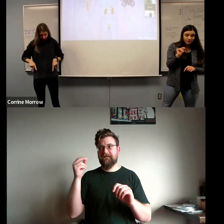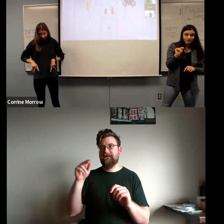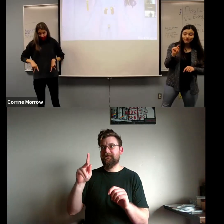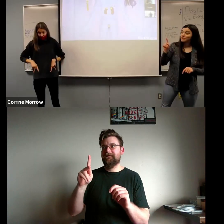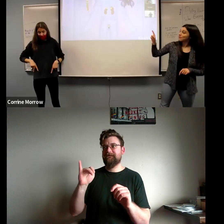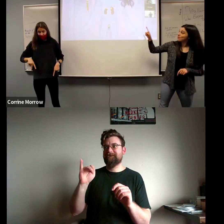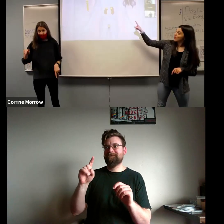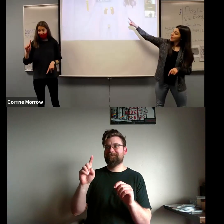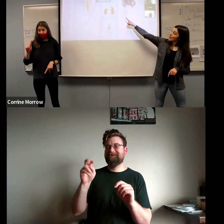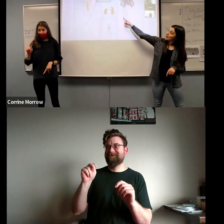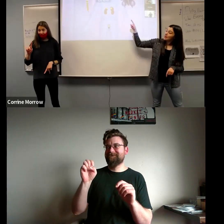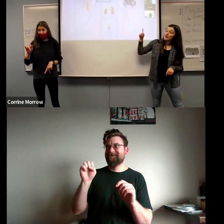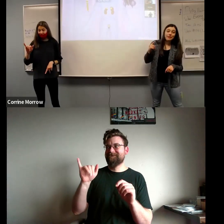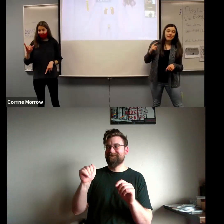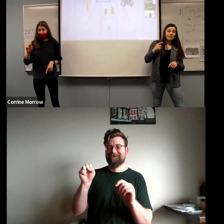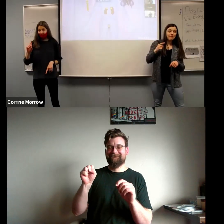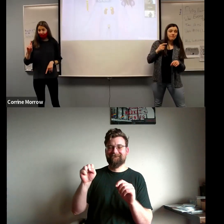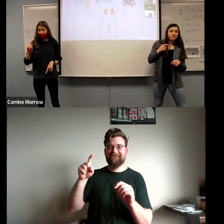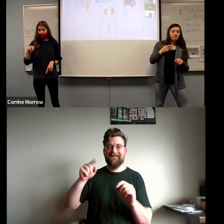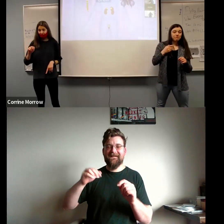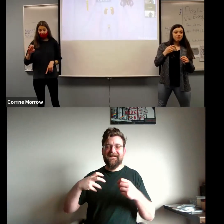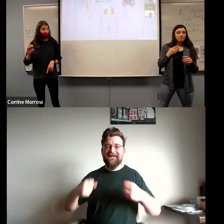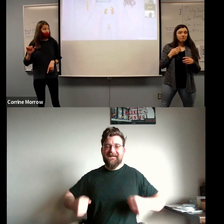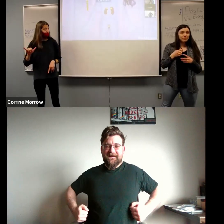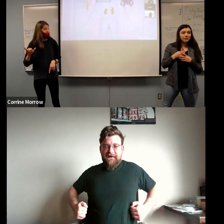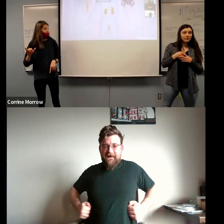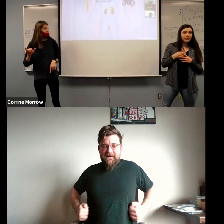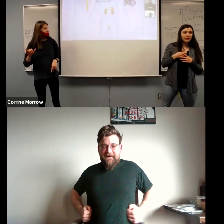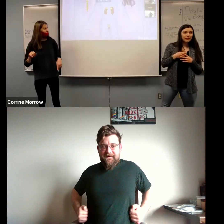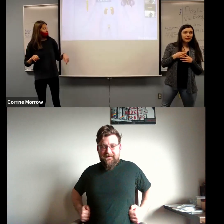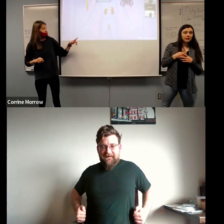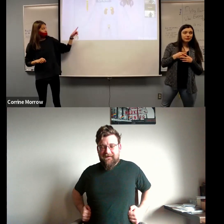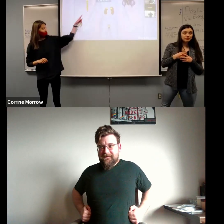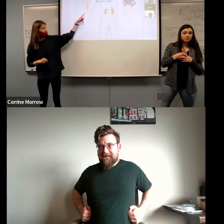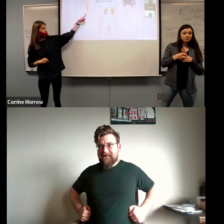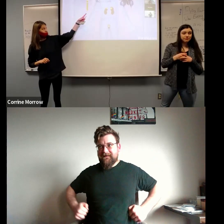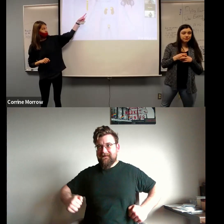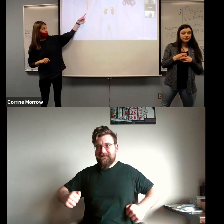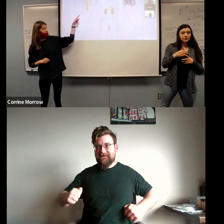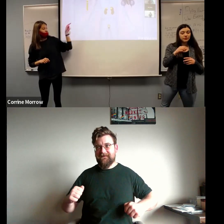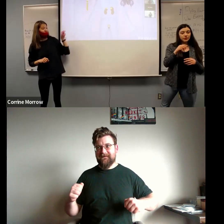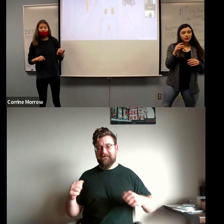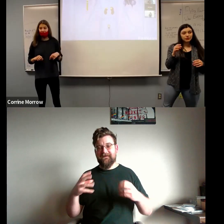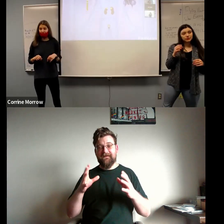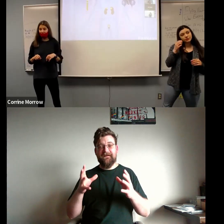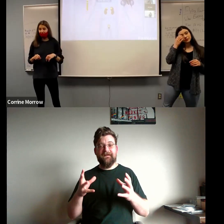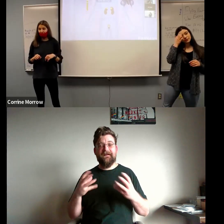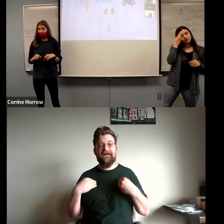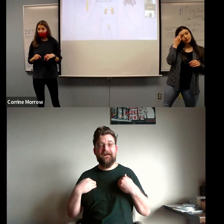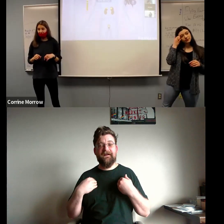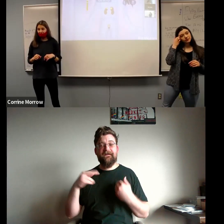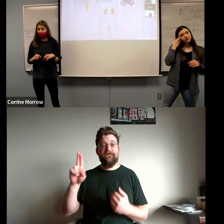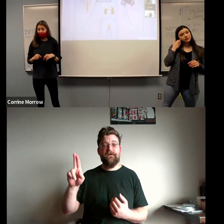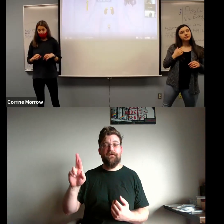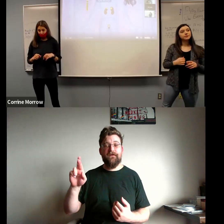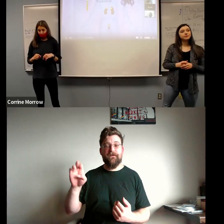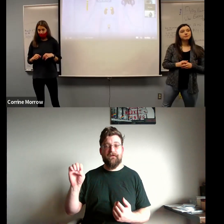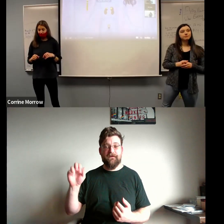urea from the blood. They combine the urea with extra water from the body to produce urine. Then the urine